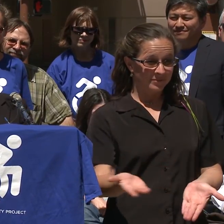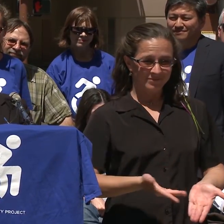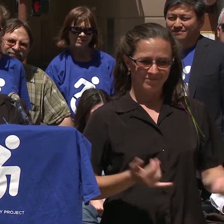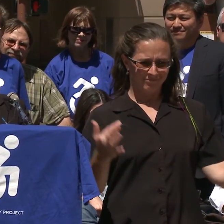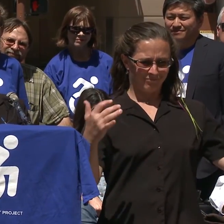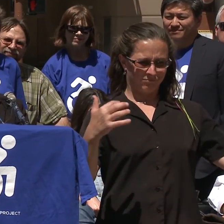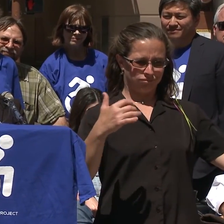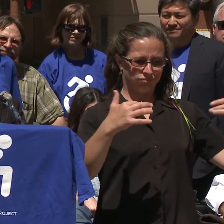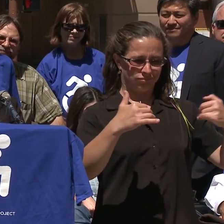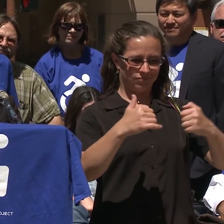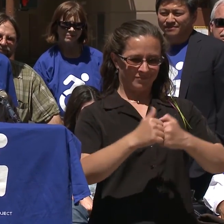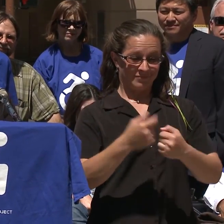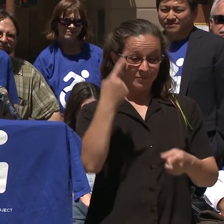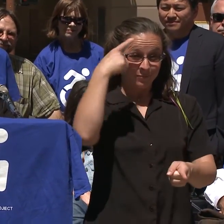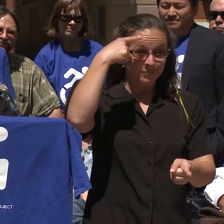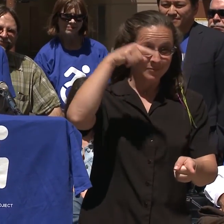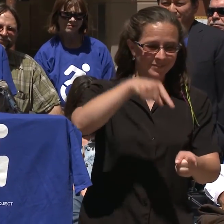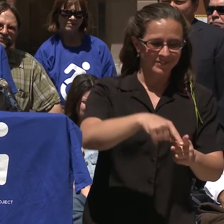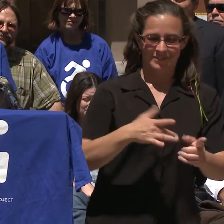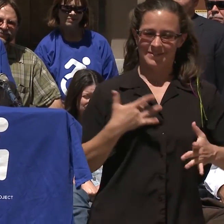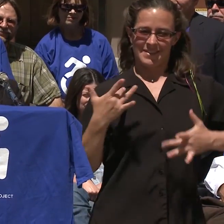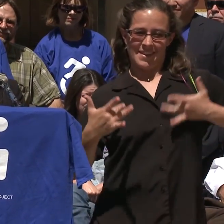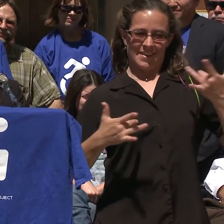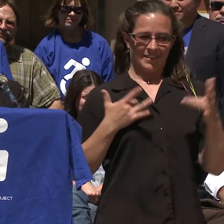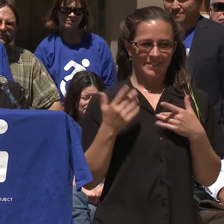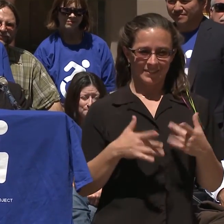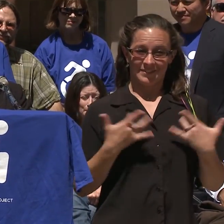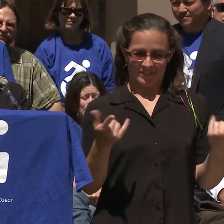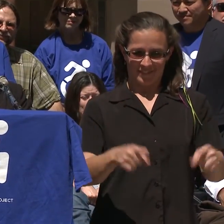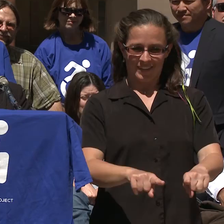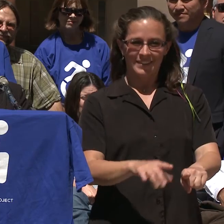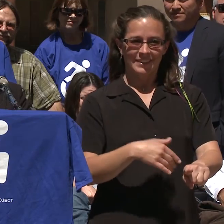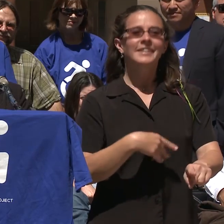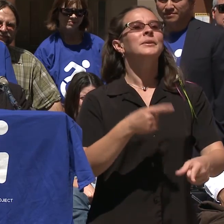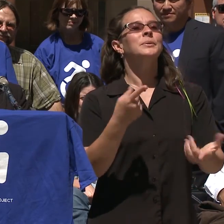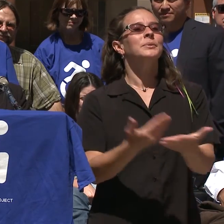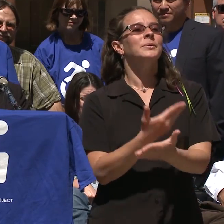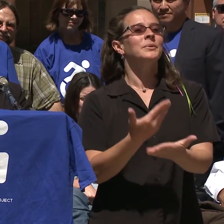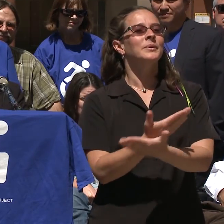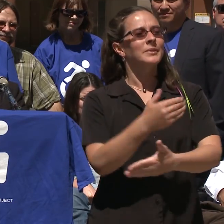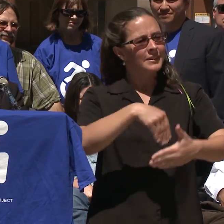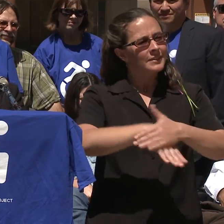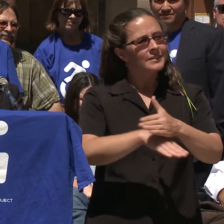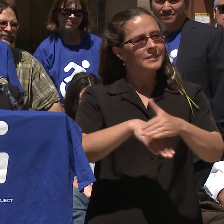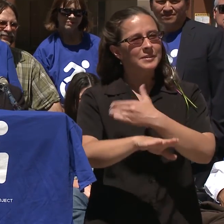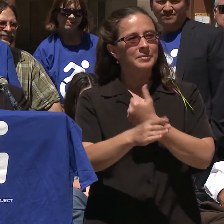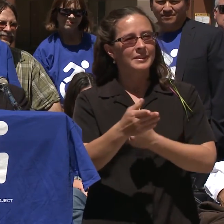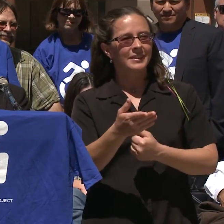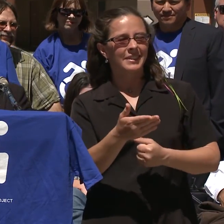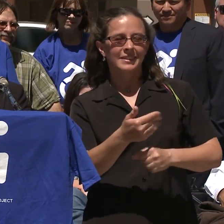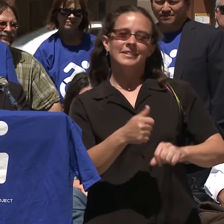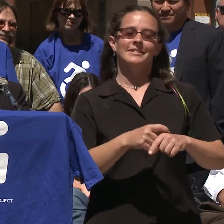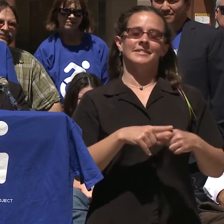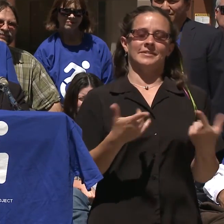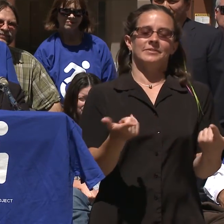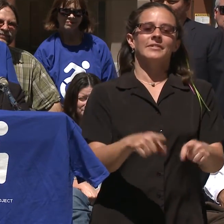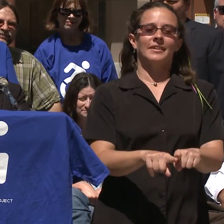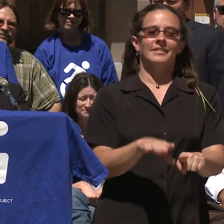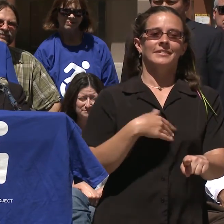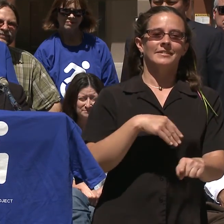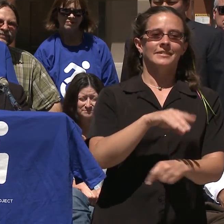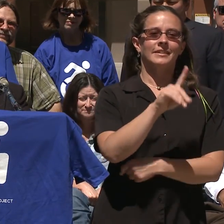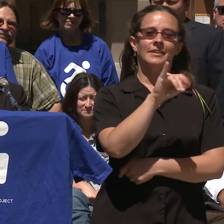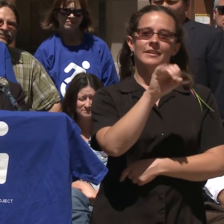this exciting event, the unveiling of the new disability accessibility icon for the city of Phoenix.